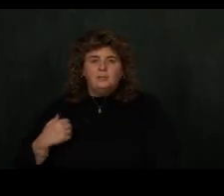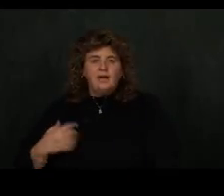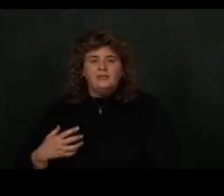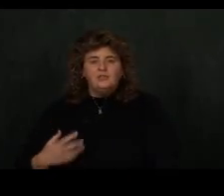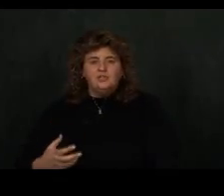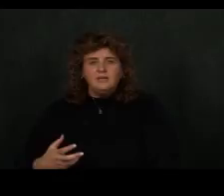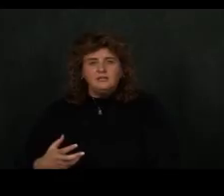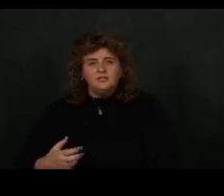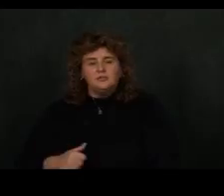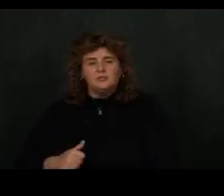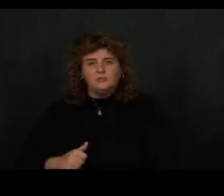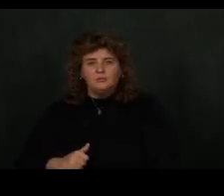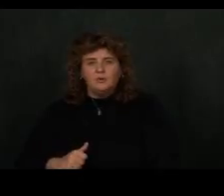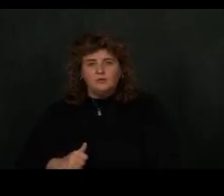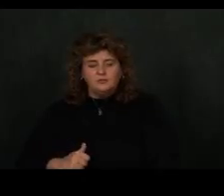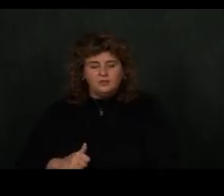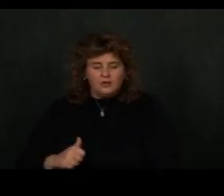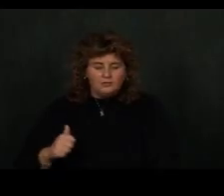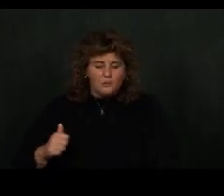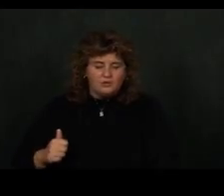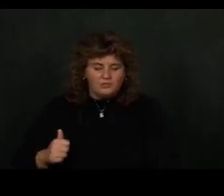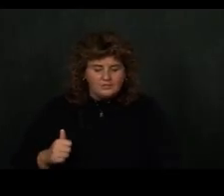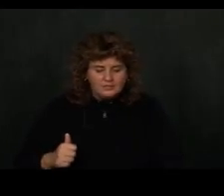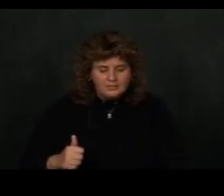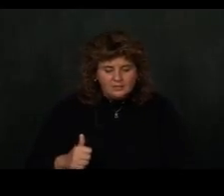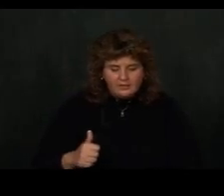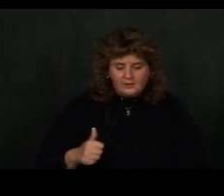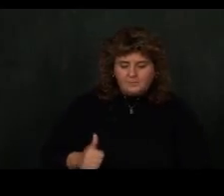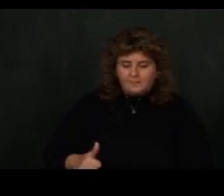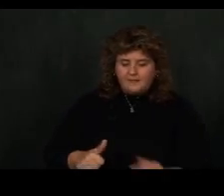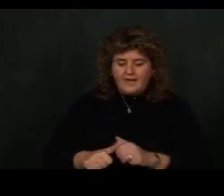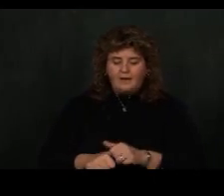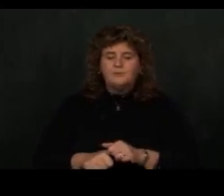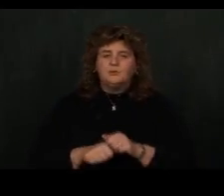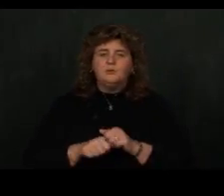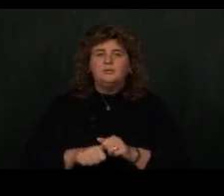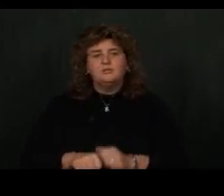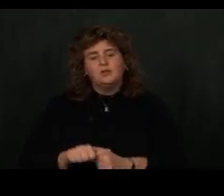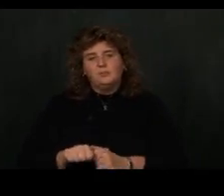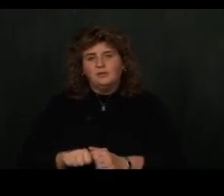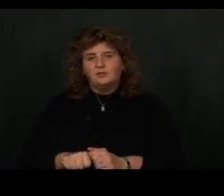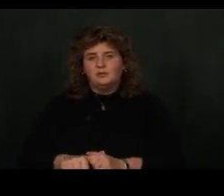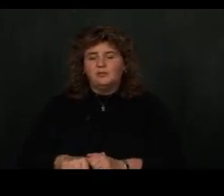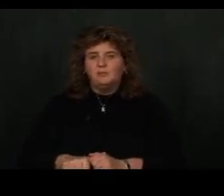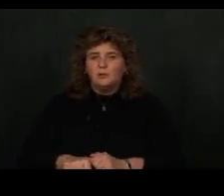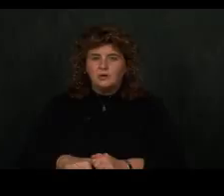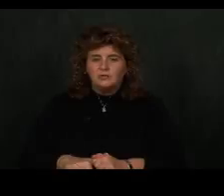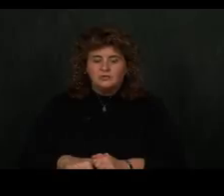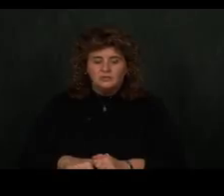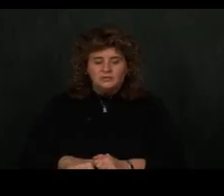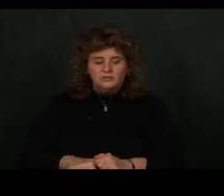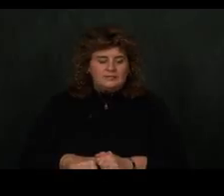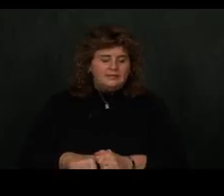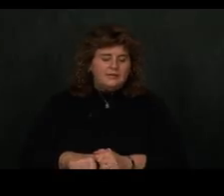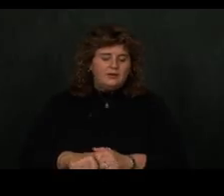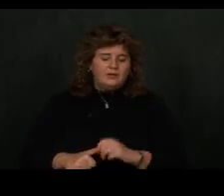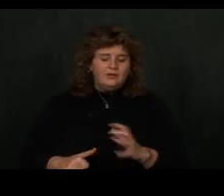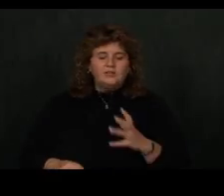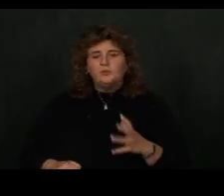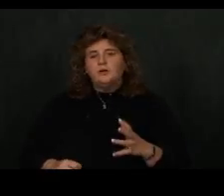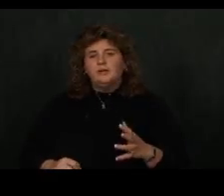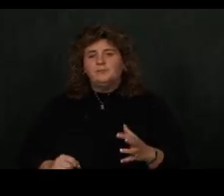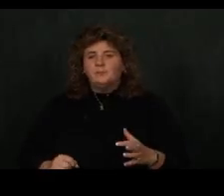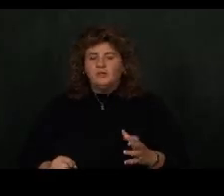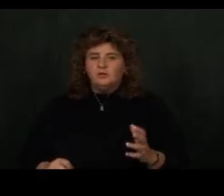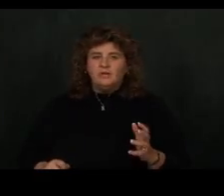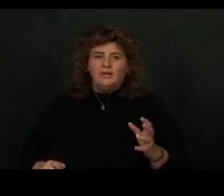The pathogenesis for Pseudomonas, of course, the capsule is going to be extremely important. Now, in